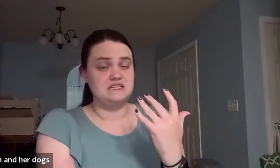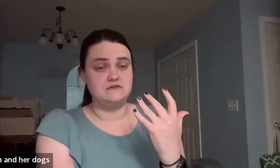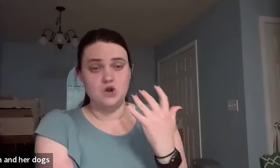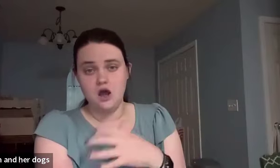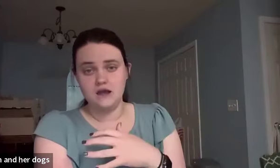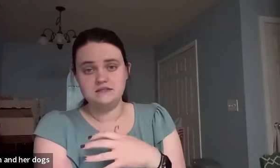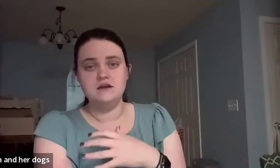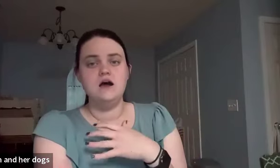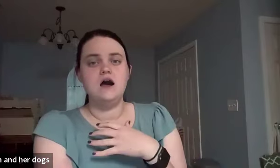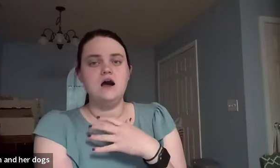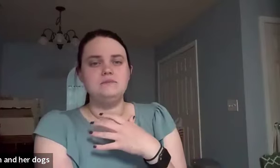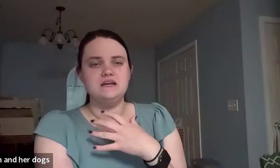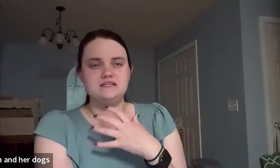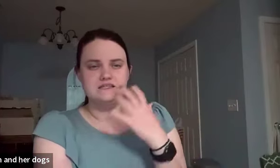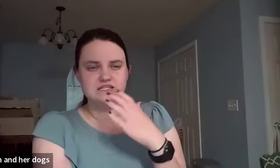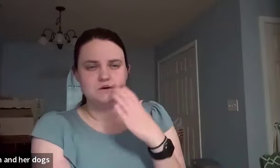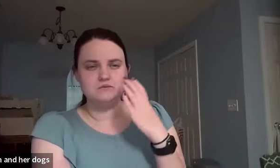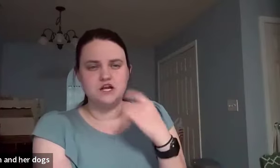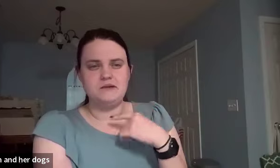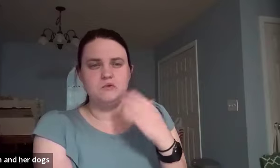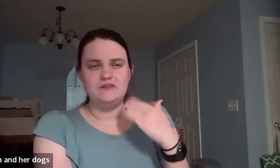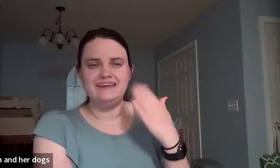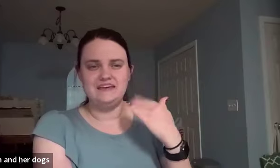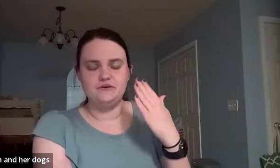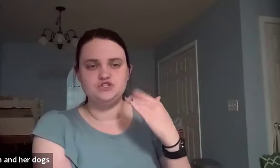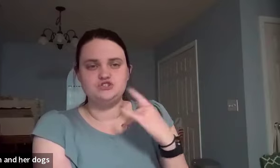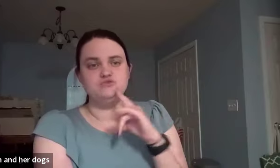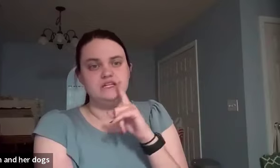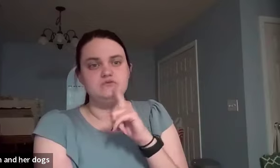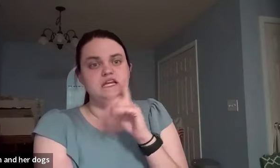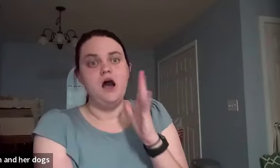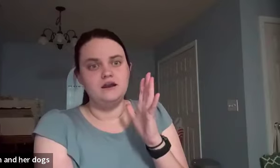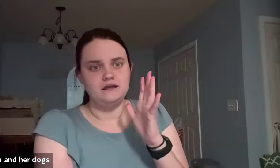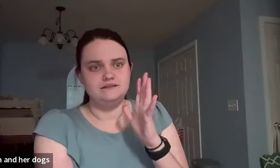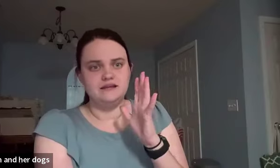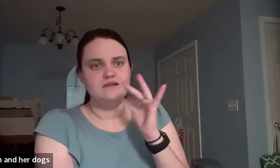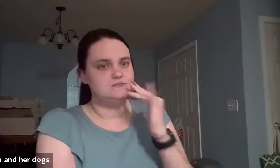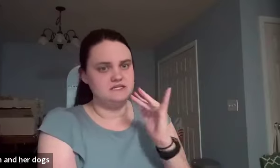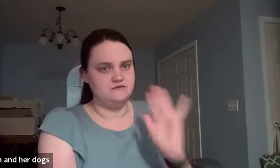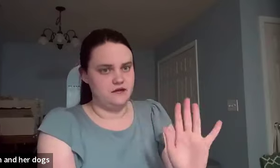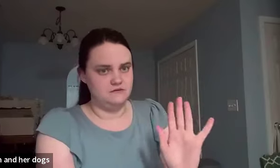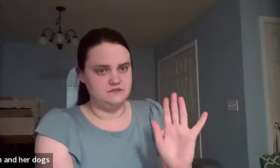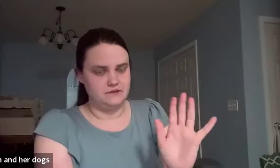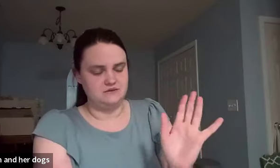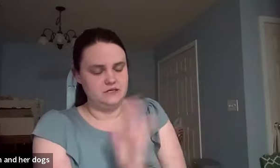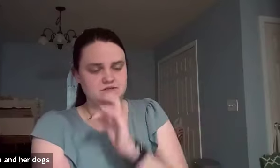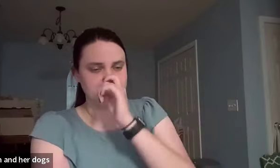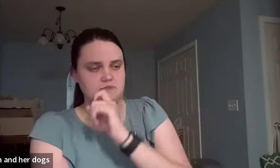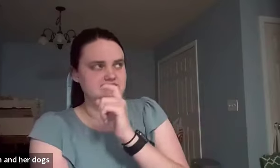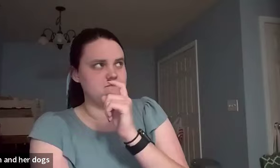the sign for hot. Because this one would talk about more like if it was just really, really hot, not like spicy ways, spicy